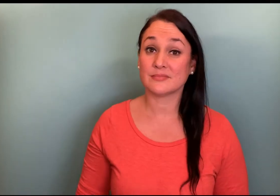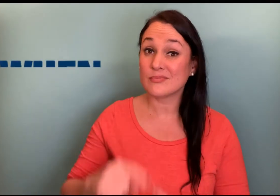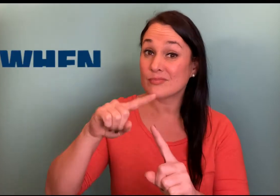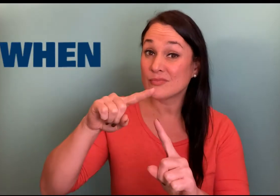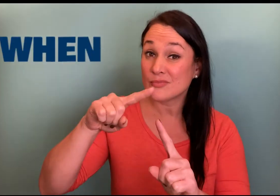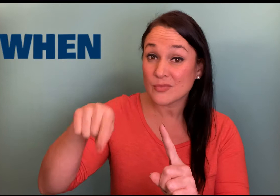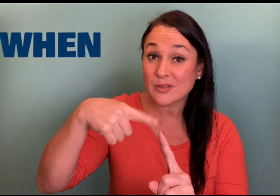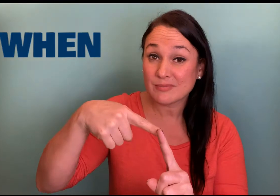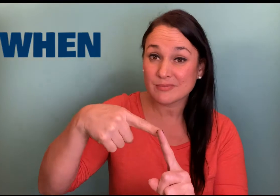When?